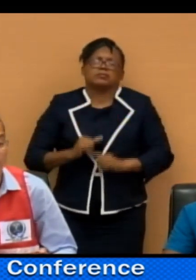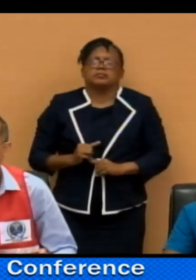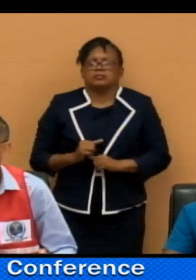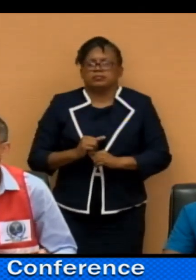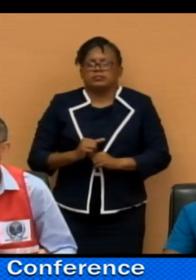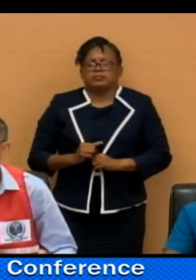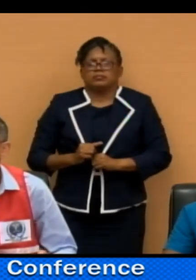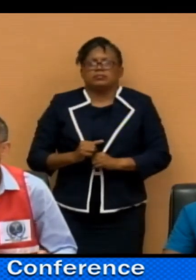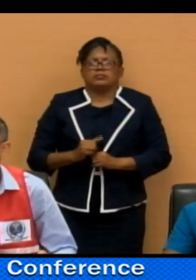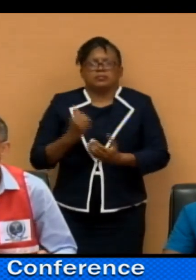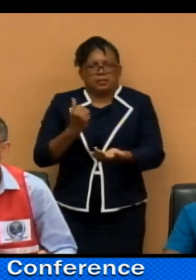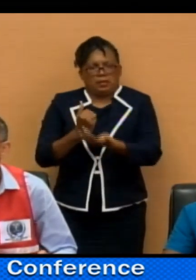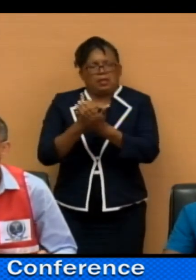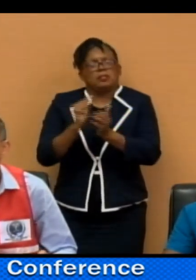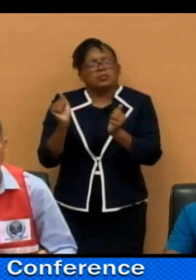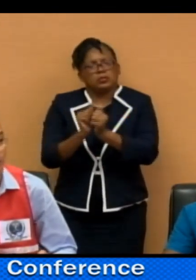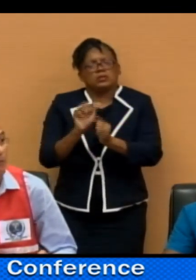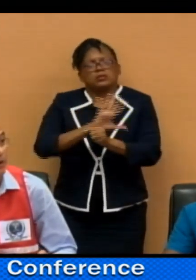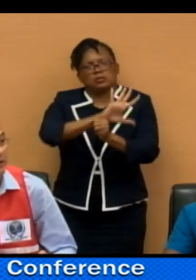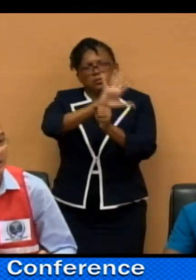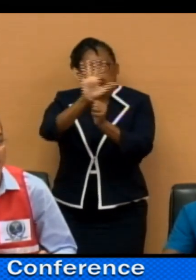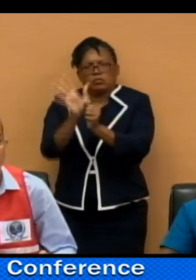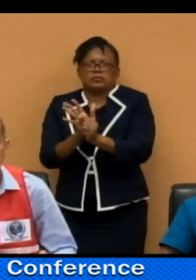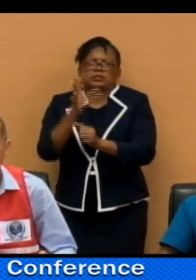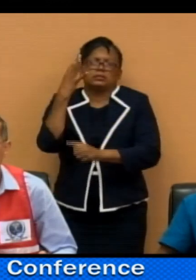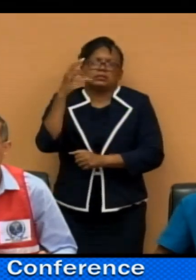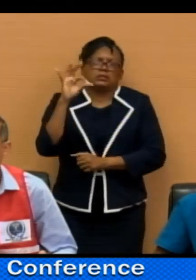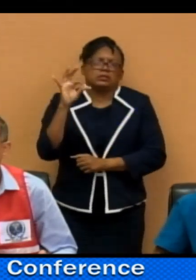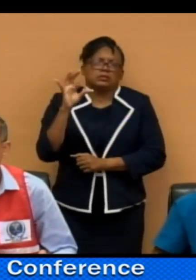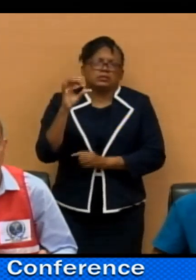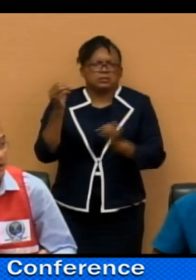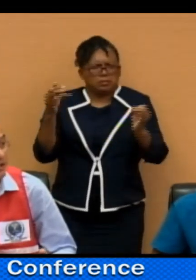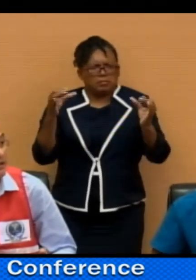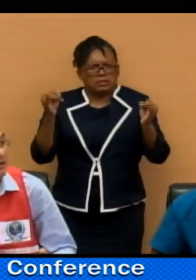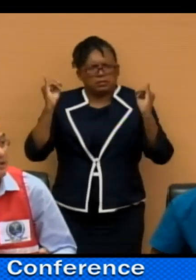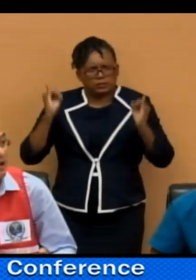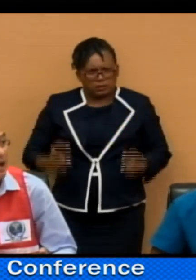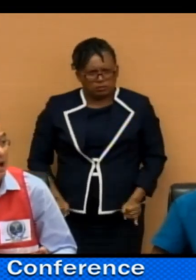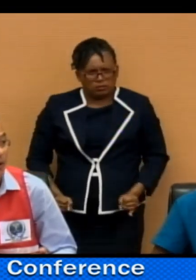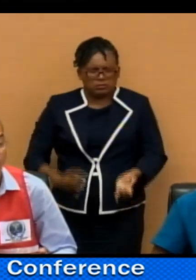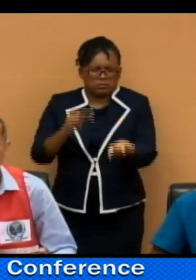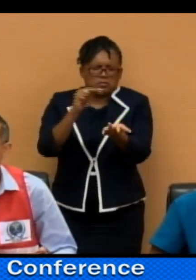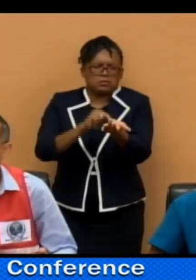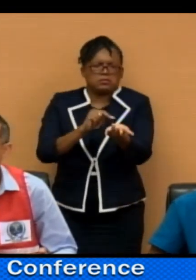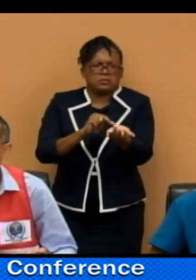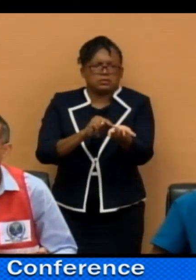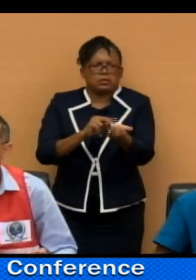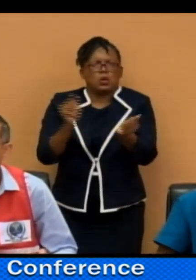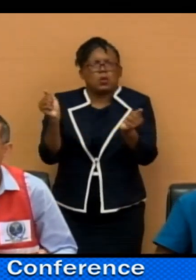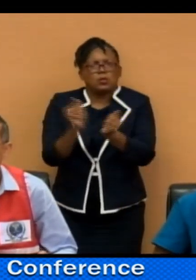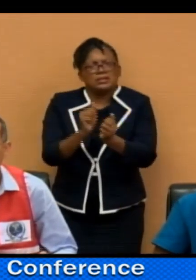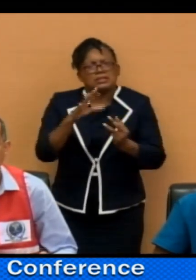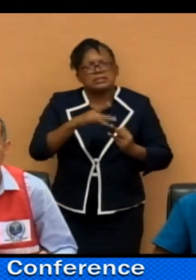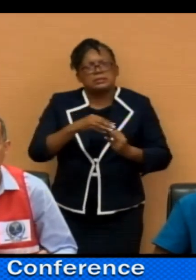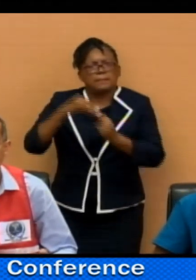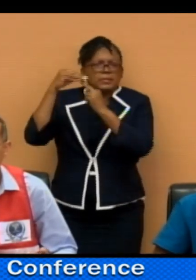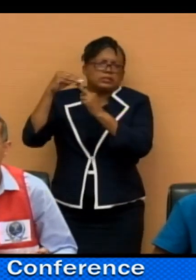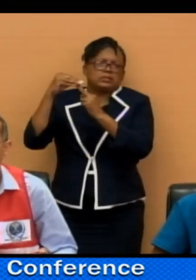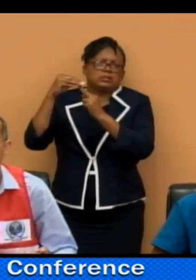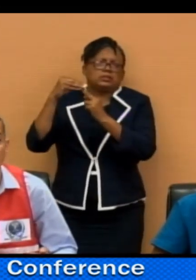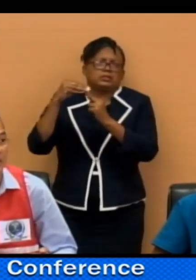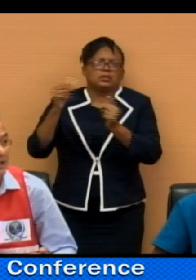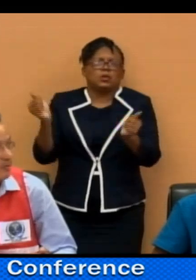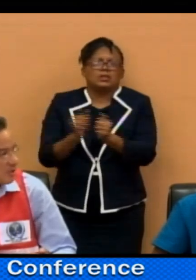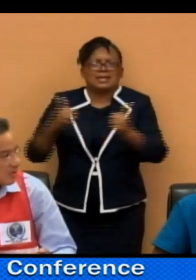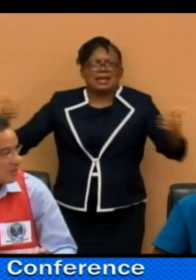to COVID-19. Most of the individuals are nurses with specialties in accident and emergency,